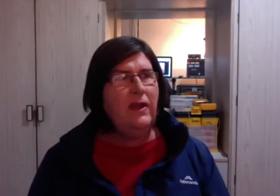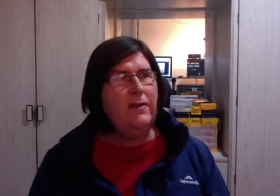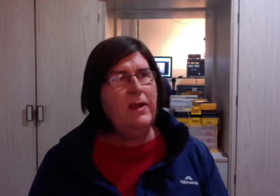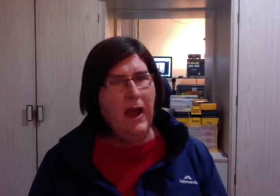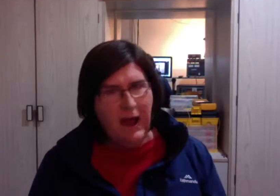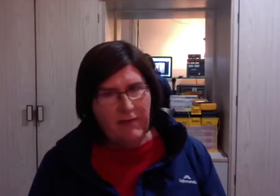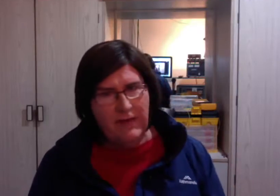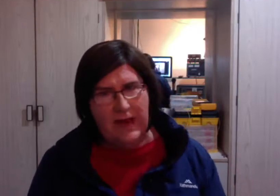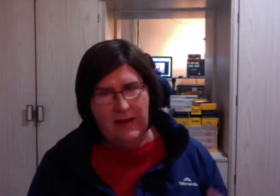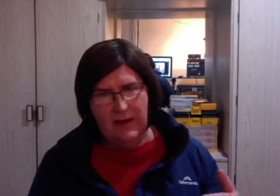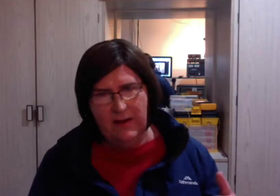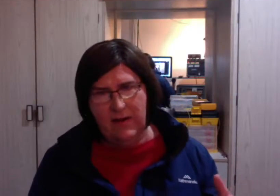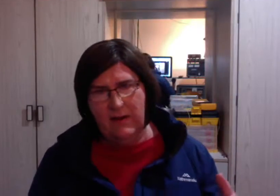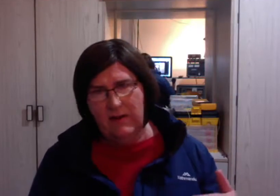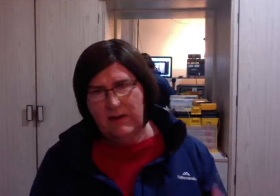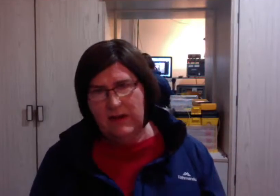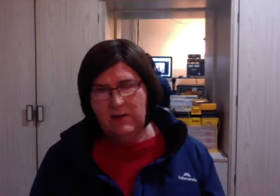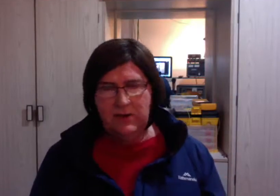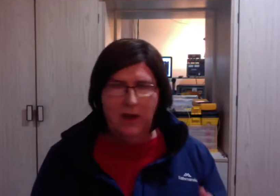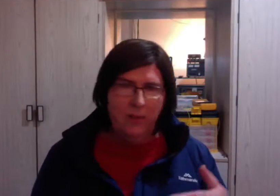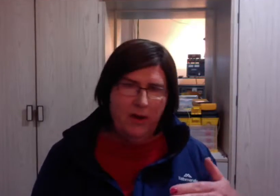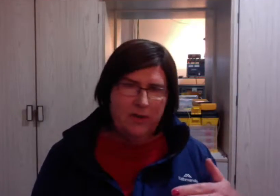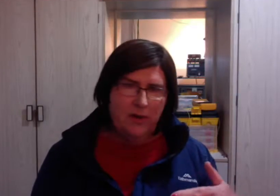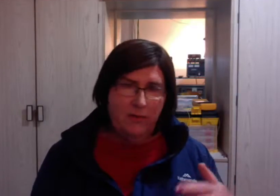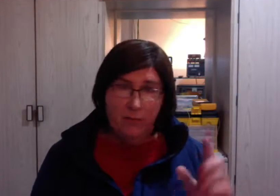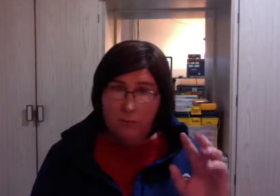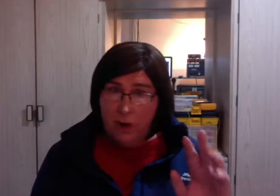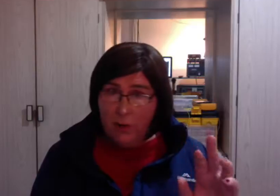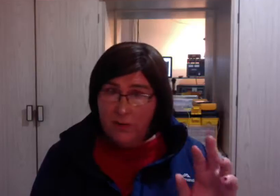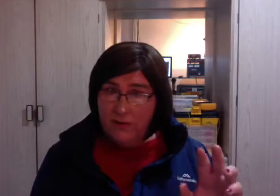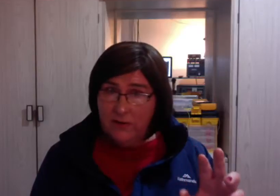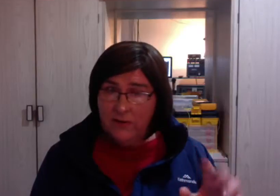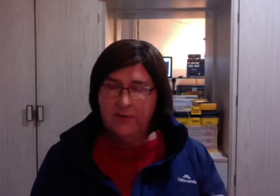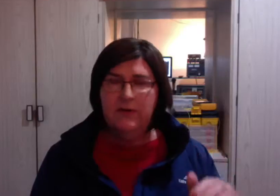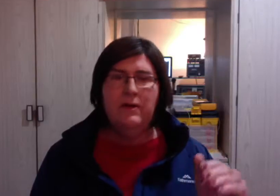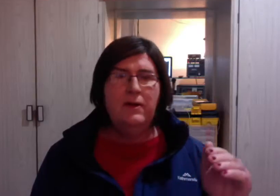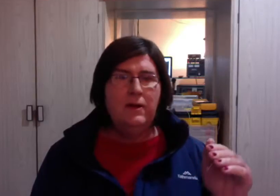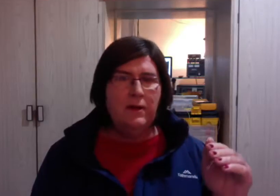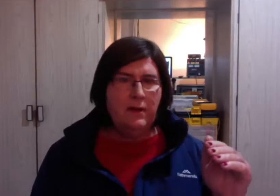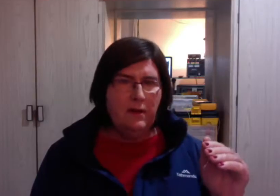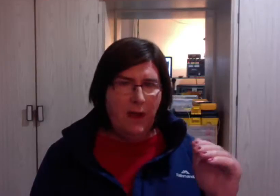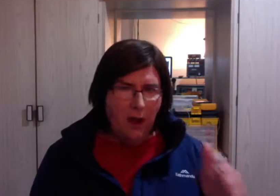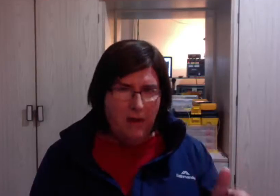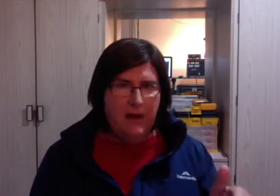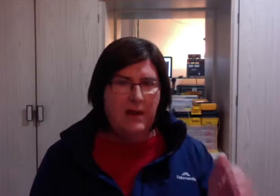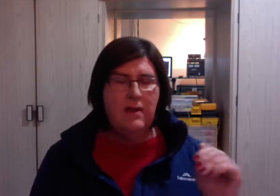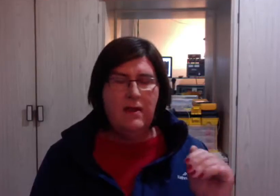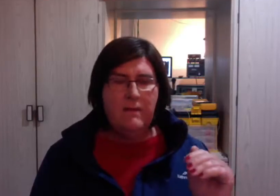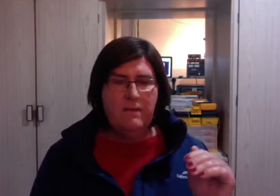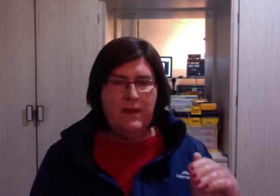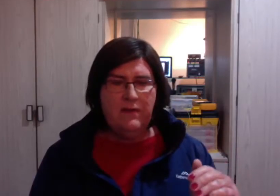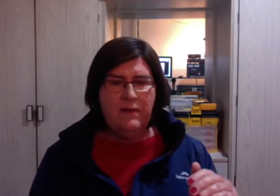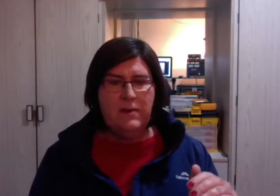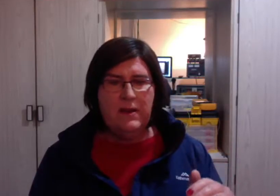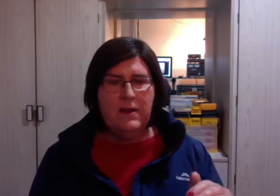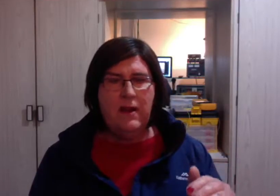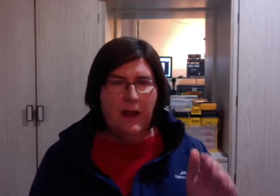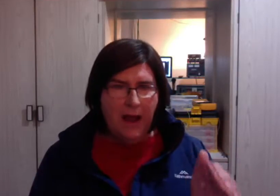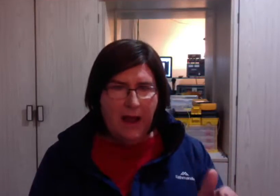to be half that. Then your tyre pressure for the road, this is, the highway, needs to be half